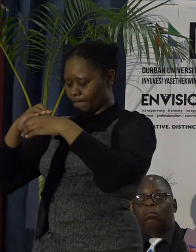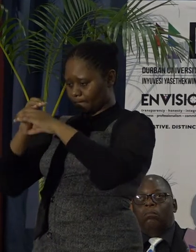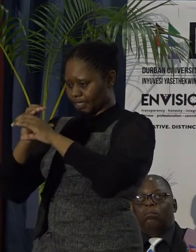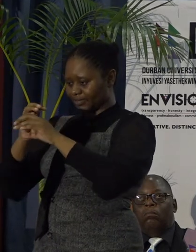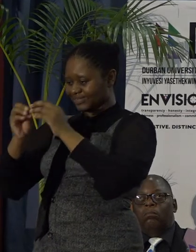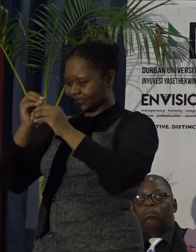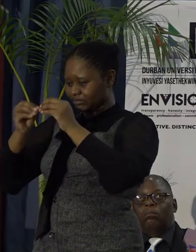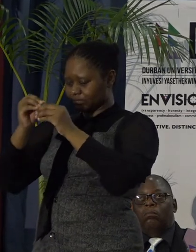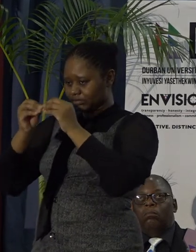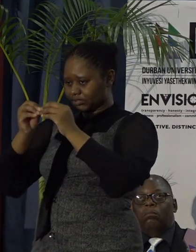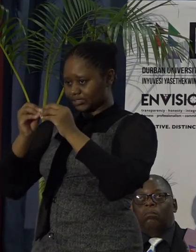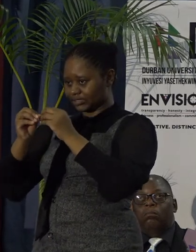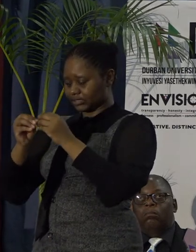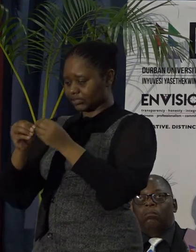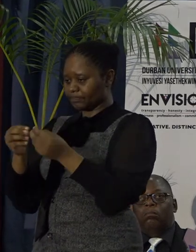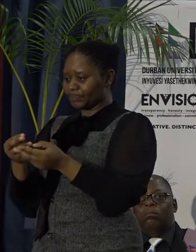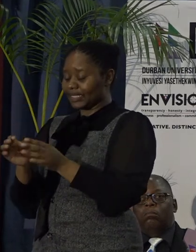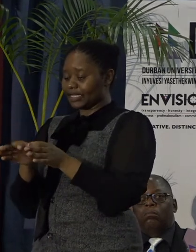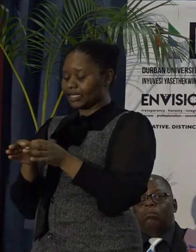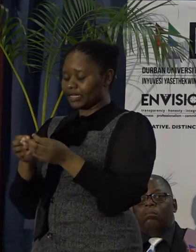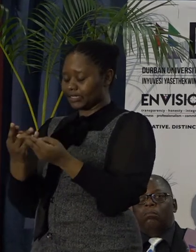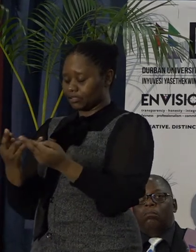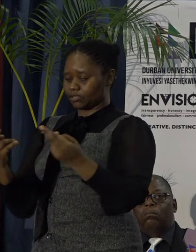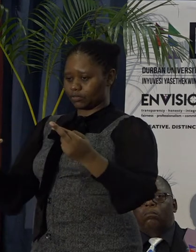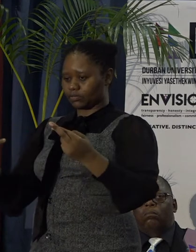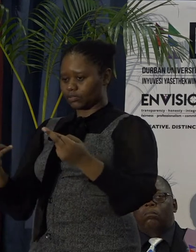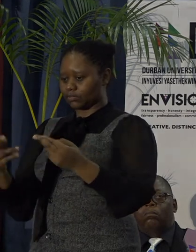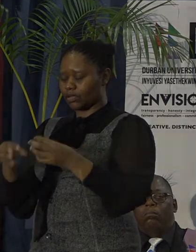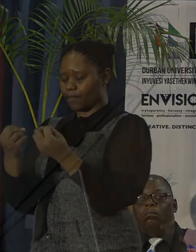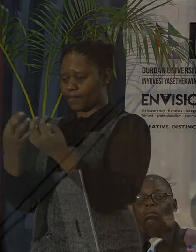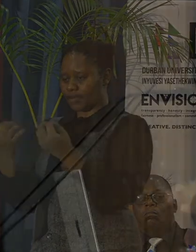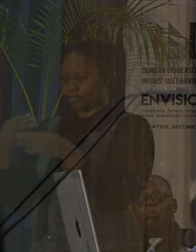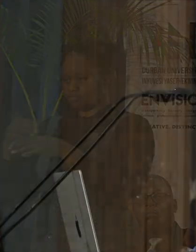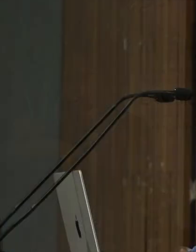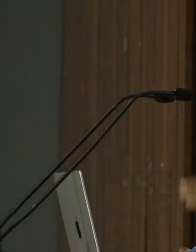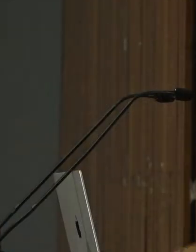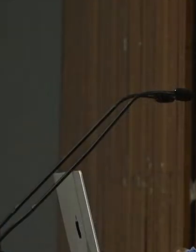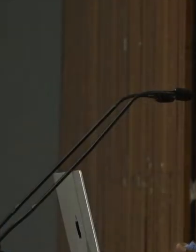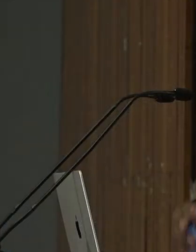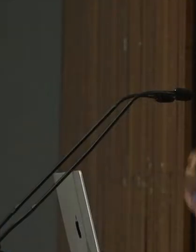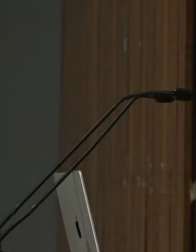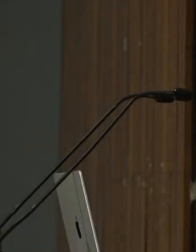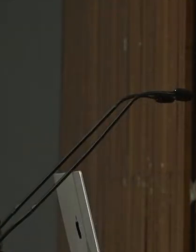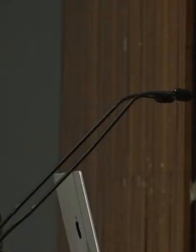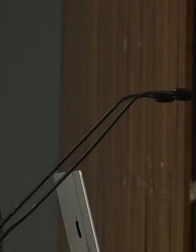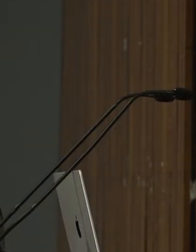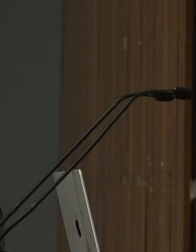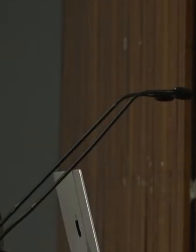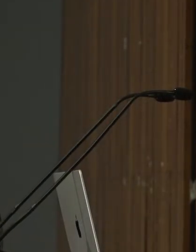maintenance of our existing facilities, deferred for many, many years, ten years or more.